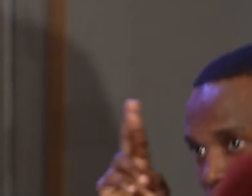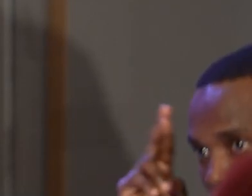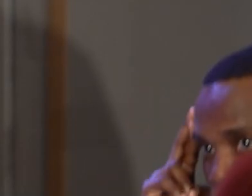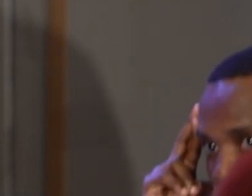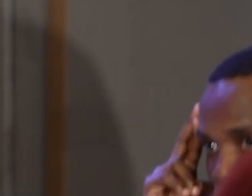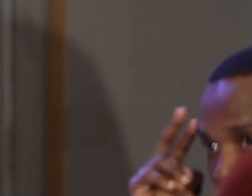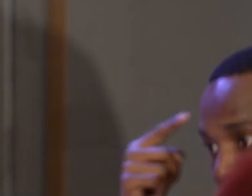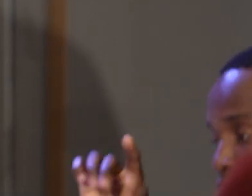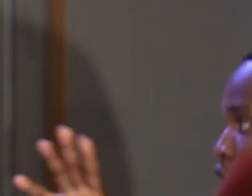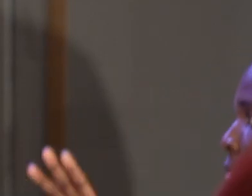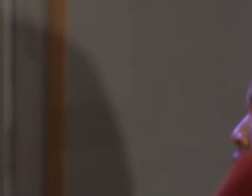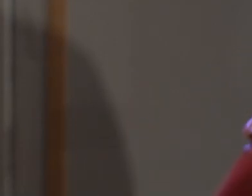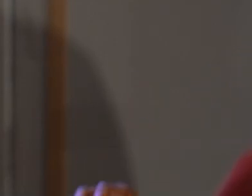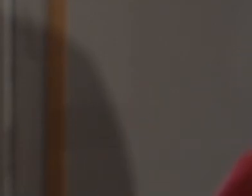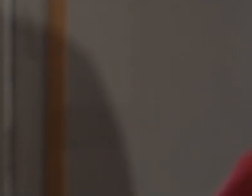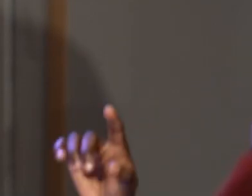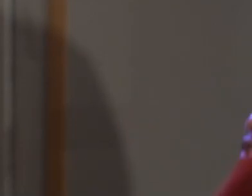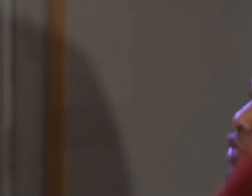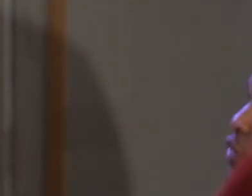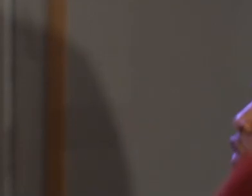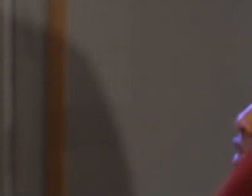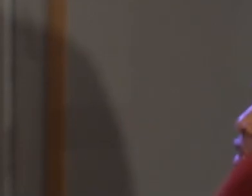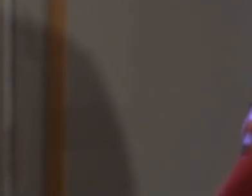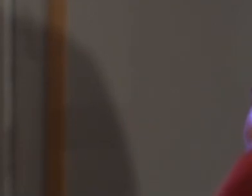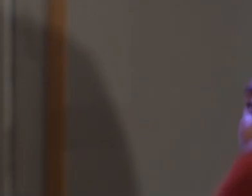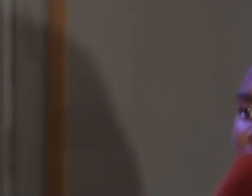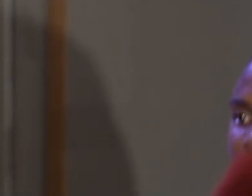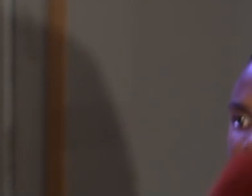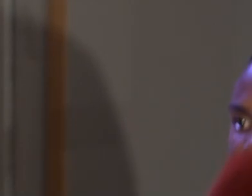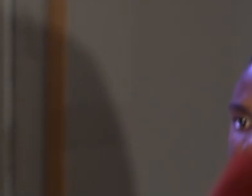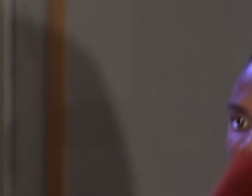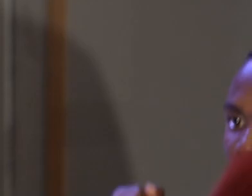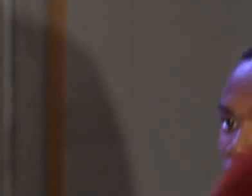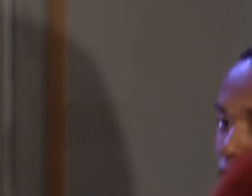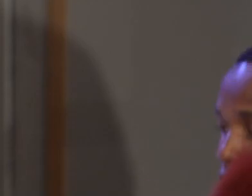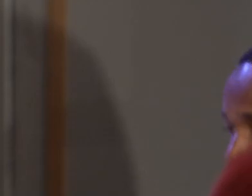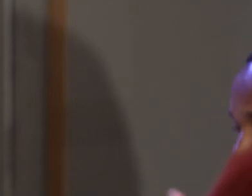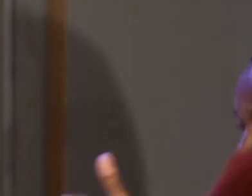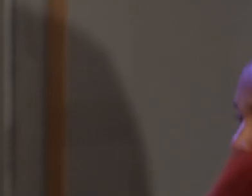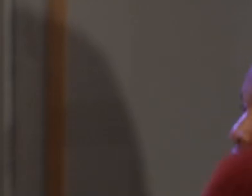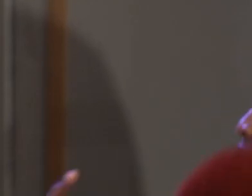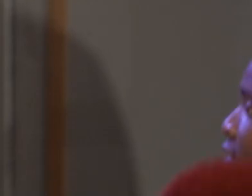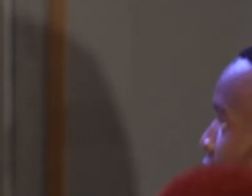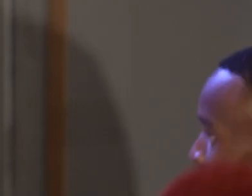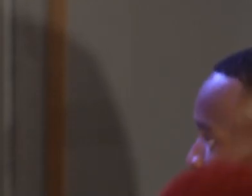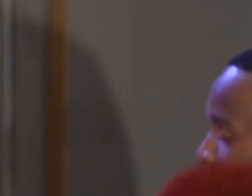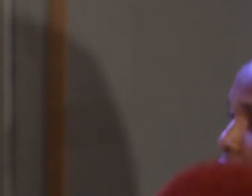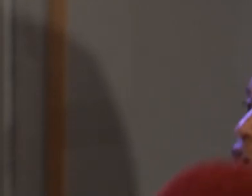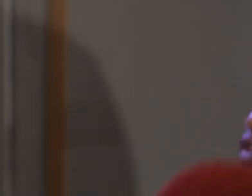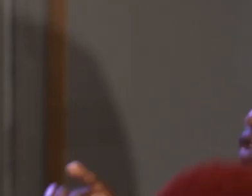the African context here is it's good to have a look at the existing discussions. It's good to go